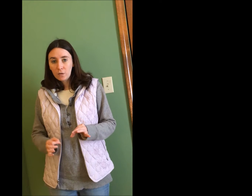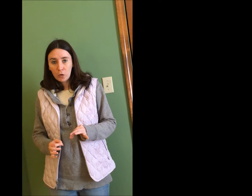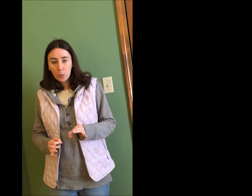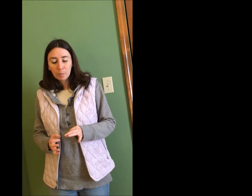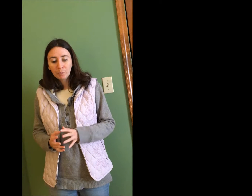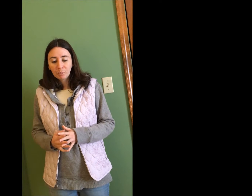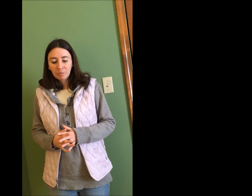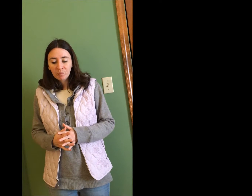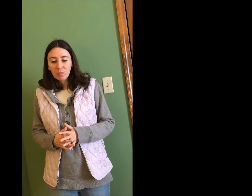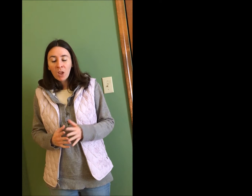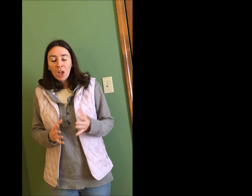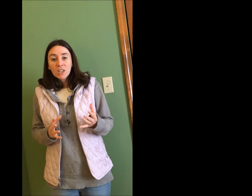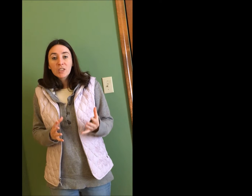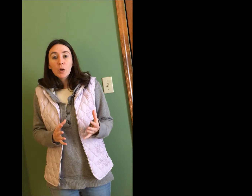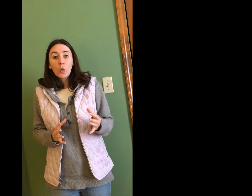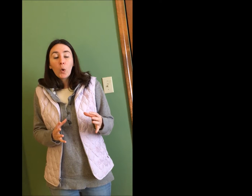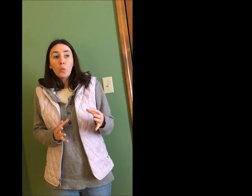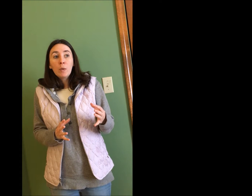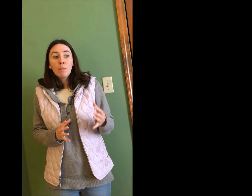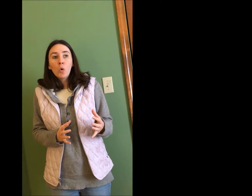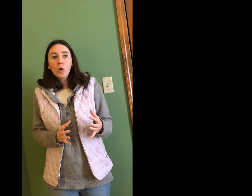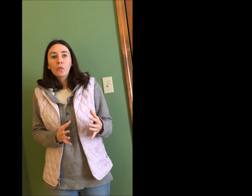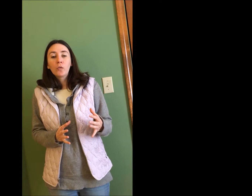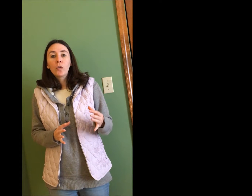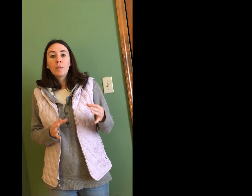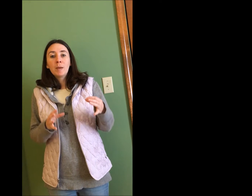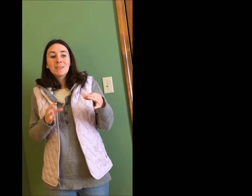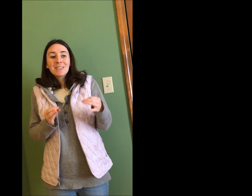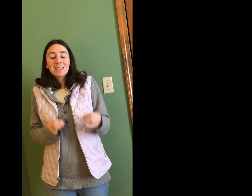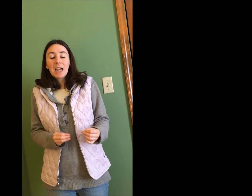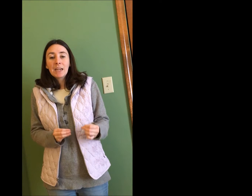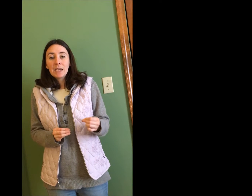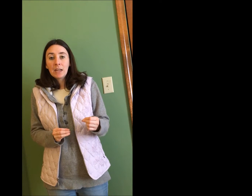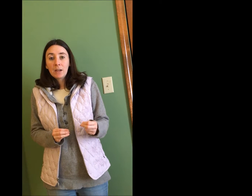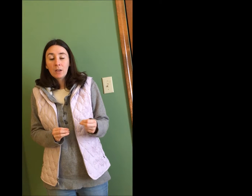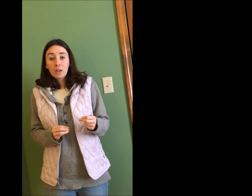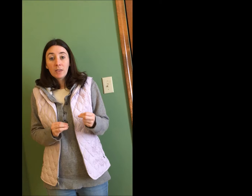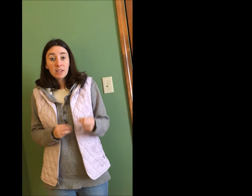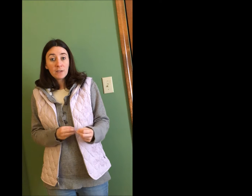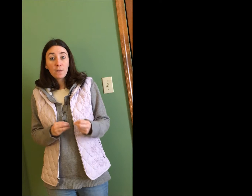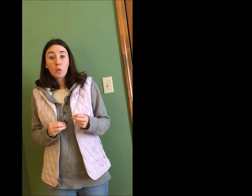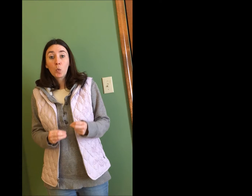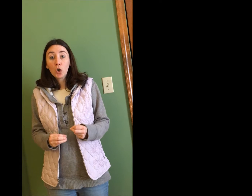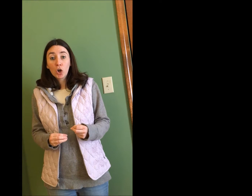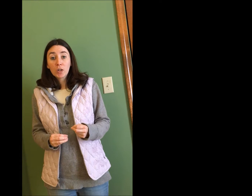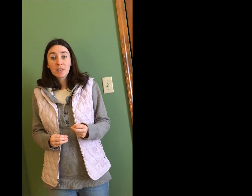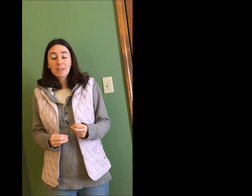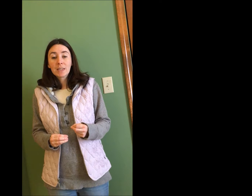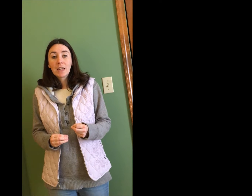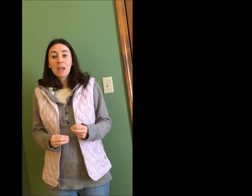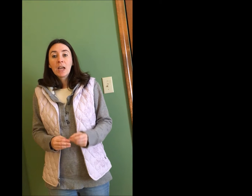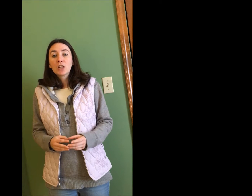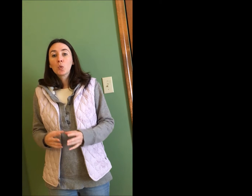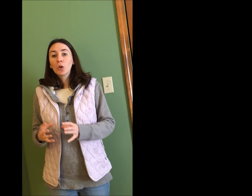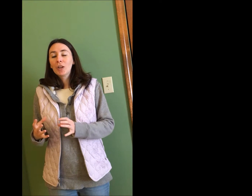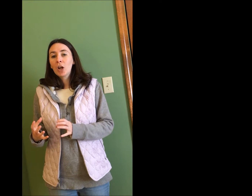food. So we morph from them signing the different words to working on